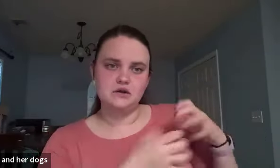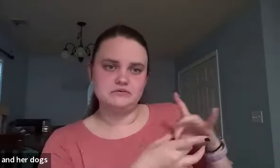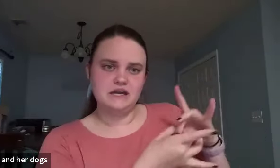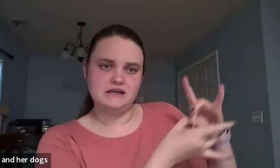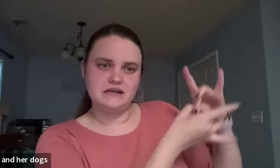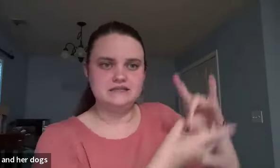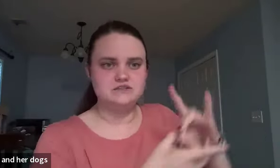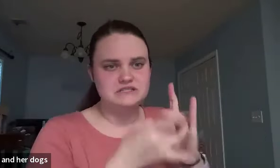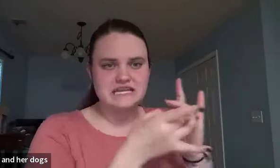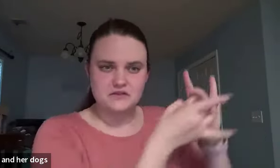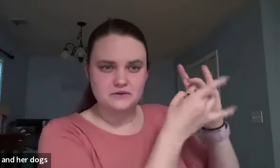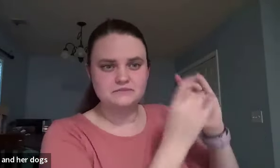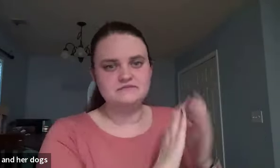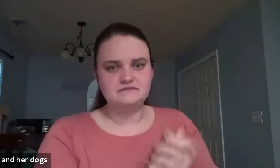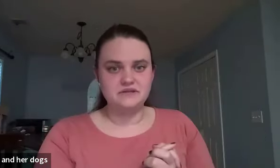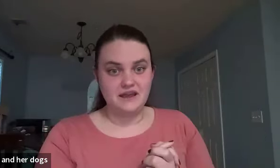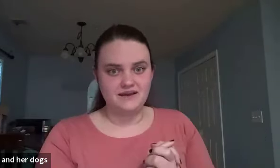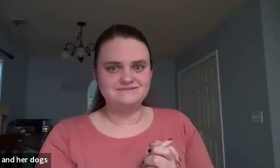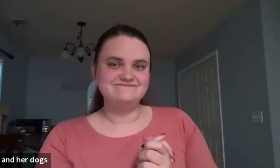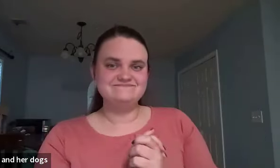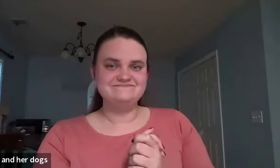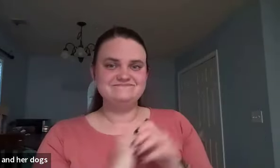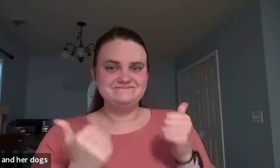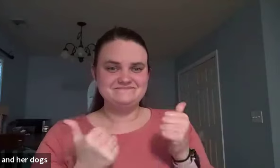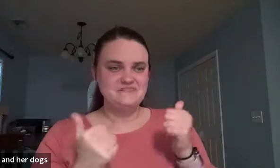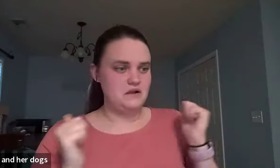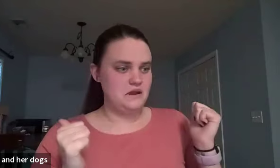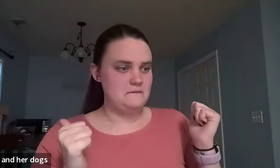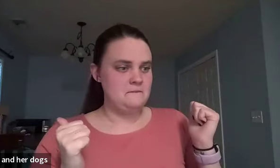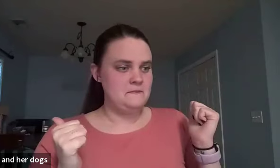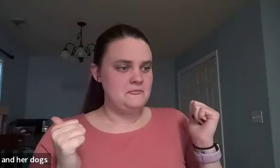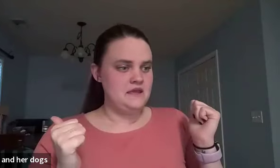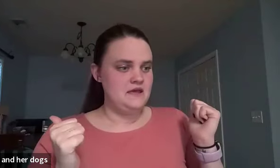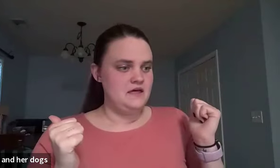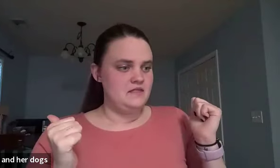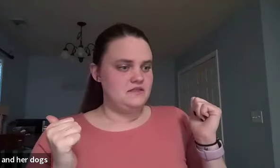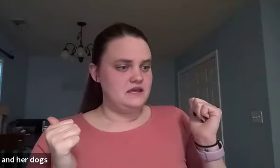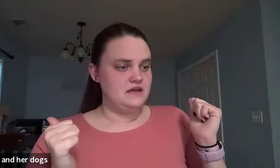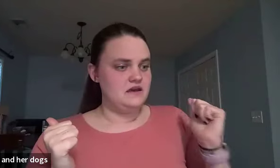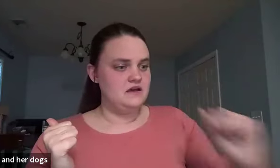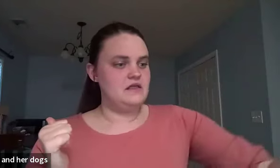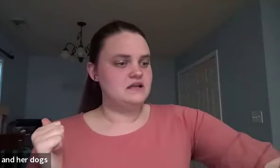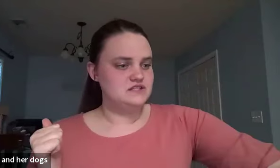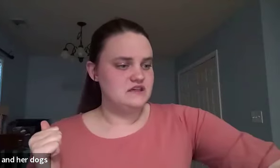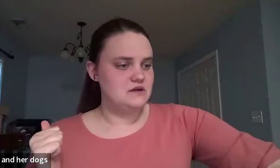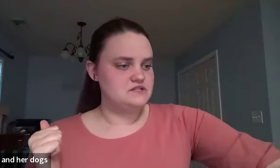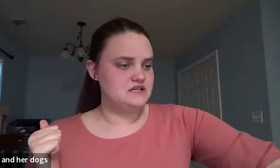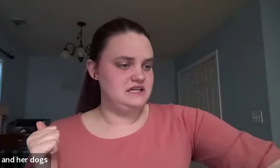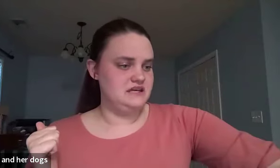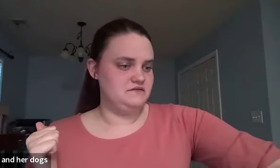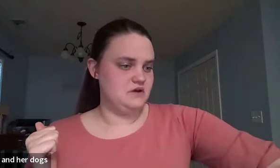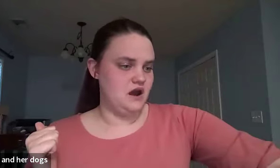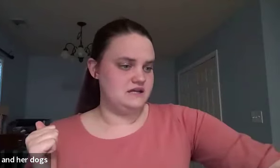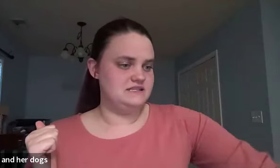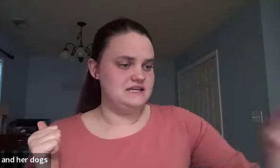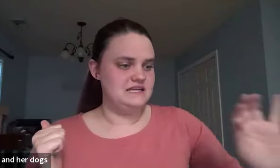can go kind of connect all together. But yeah. Okay. The last thing I was going to give you guys